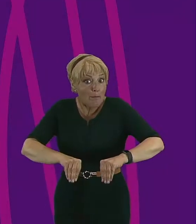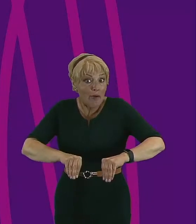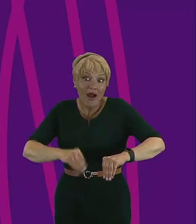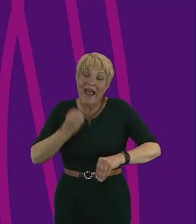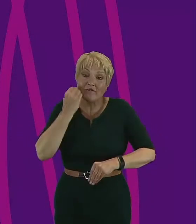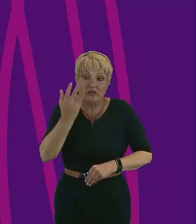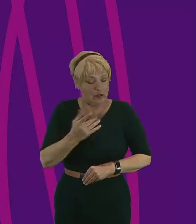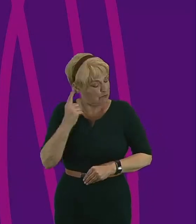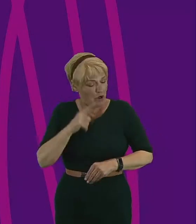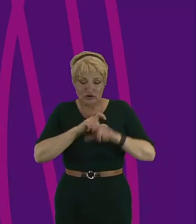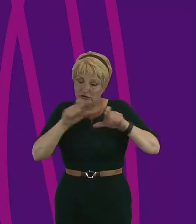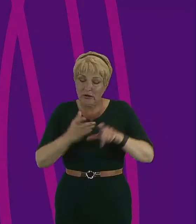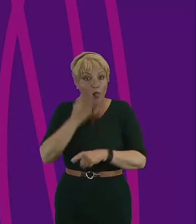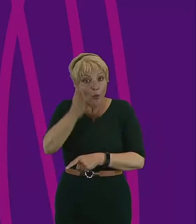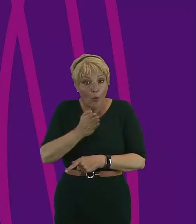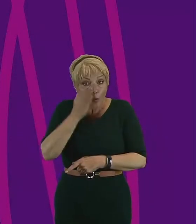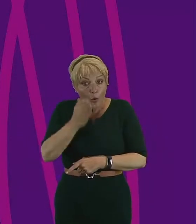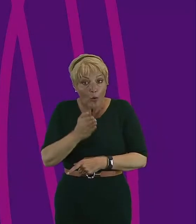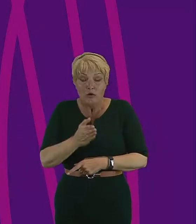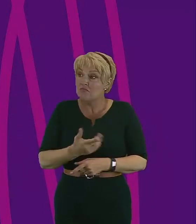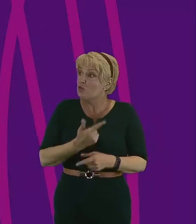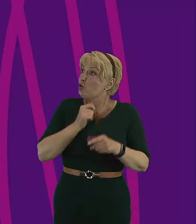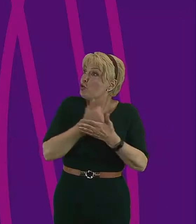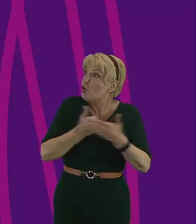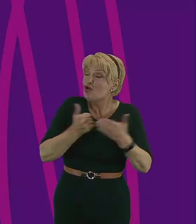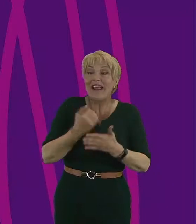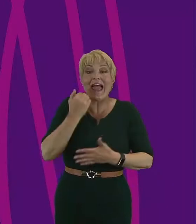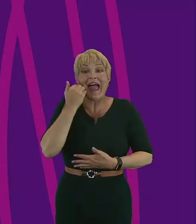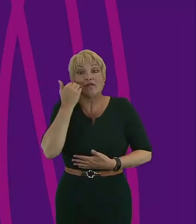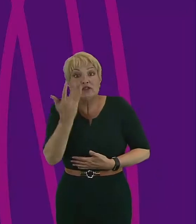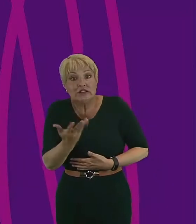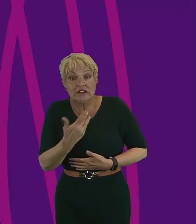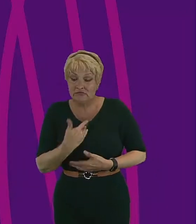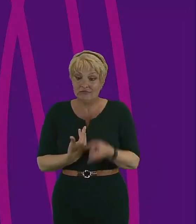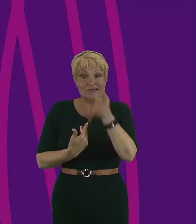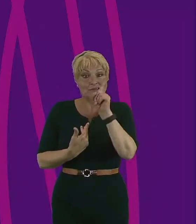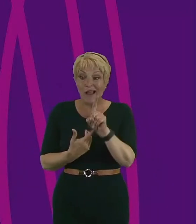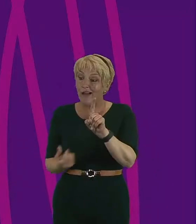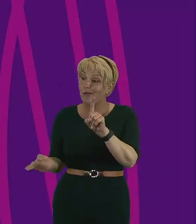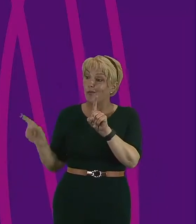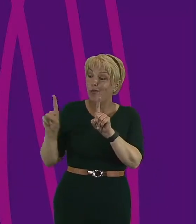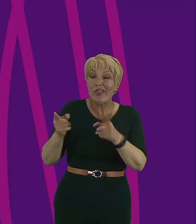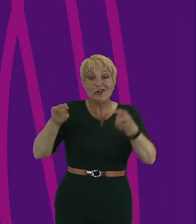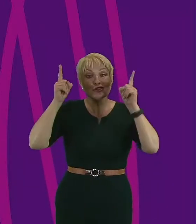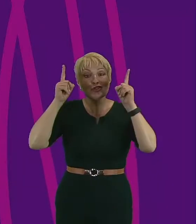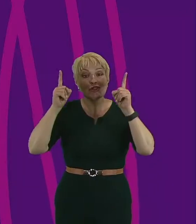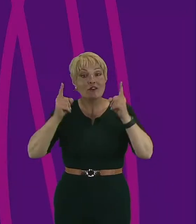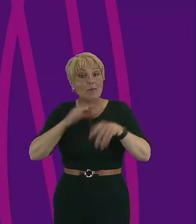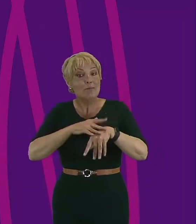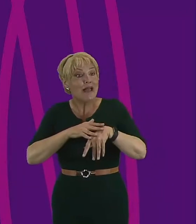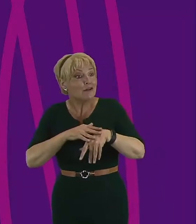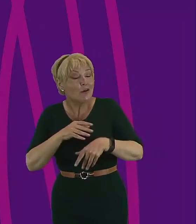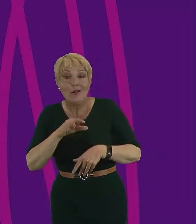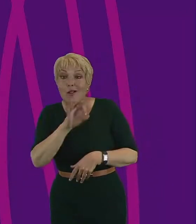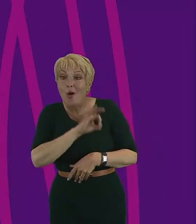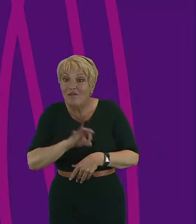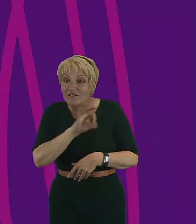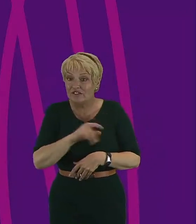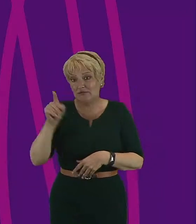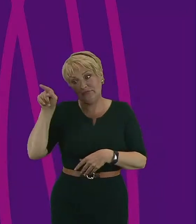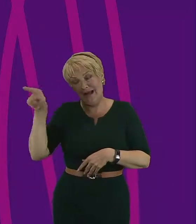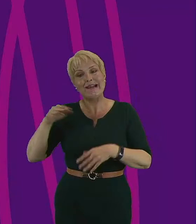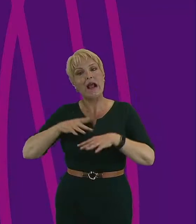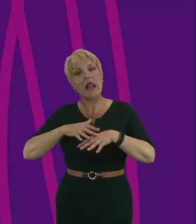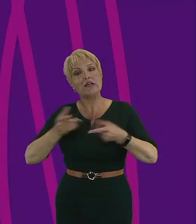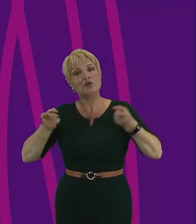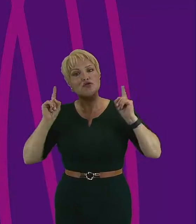for example, the clinical director of the National Health Service, sometimes by the Chief Medical Officer, and by others. There's a great deal of